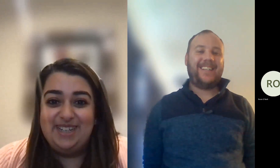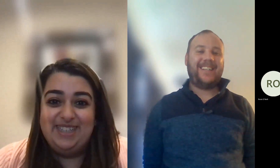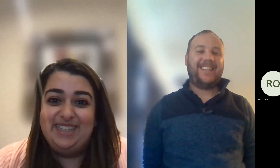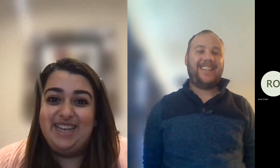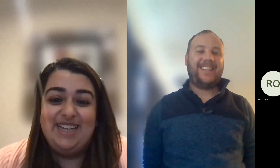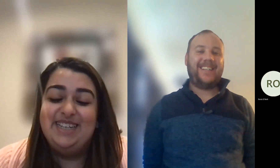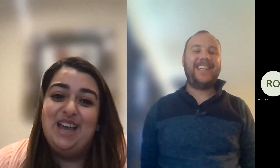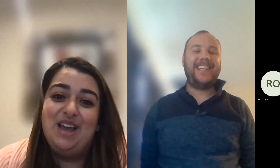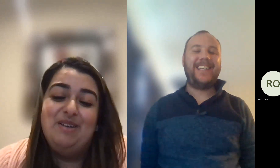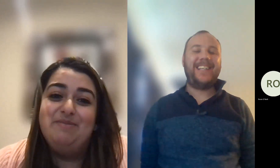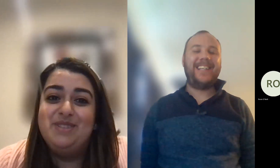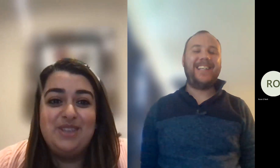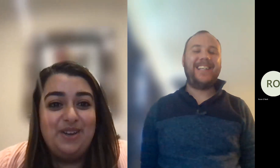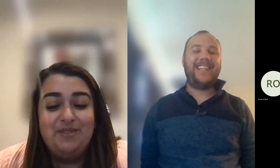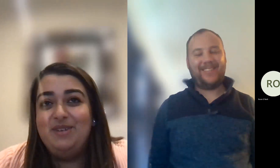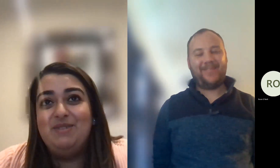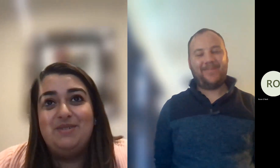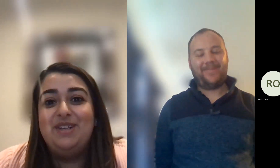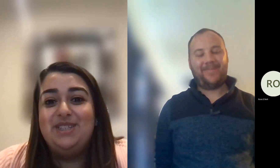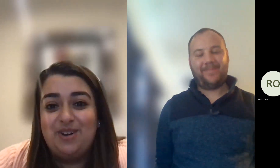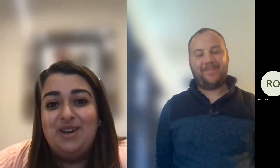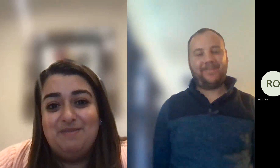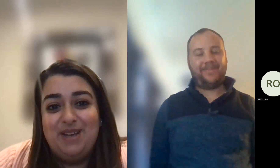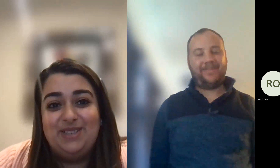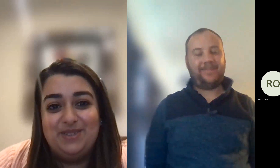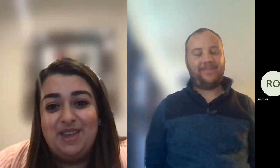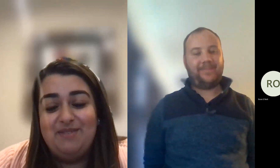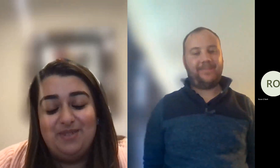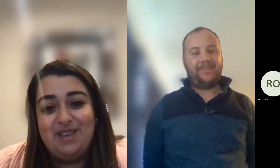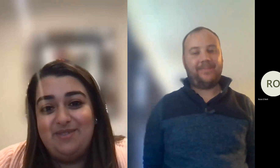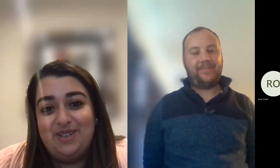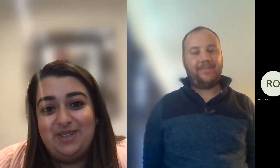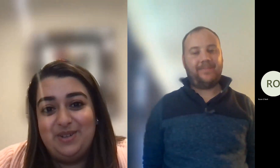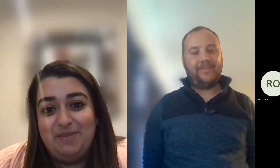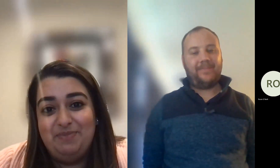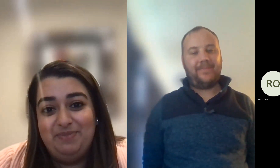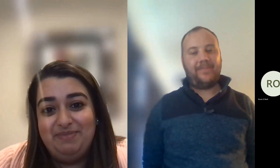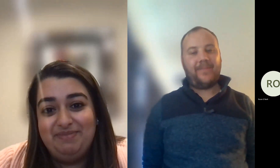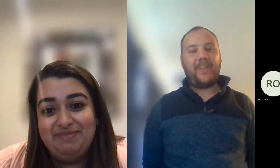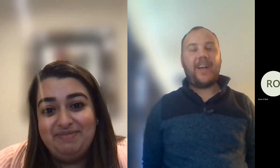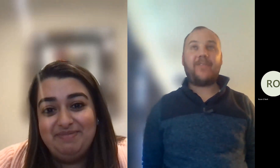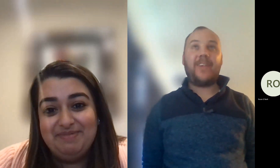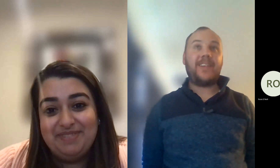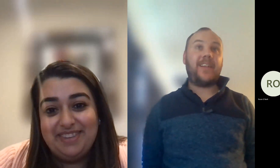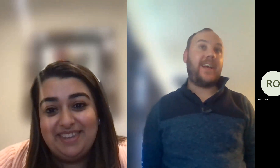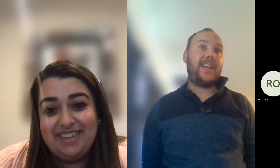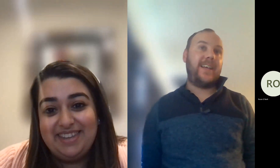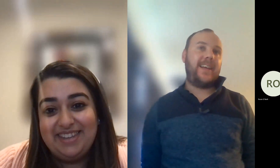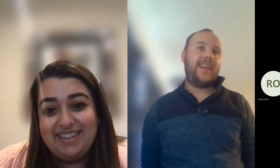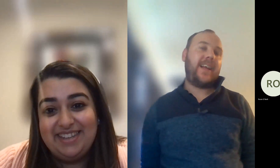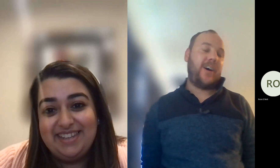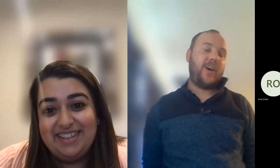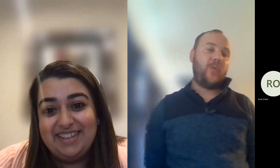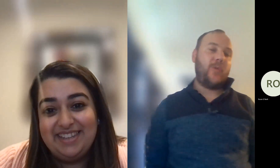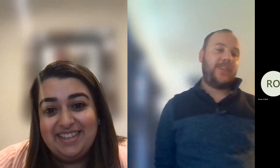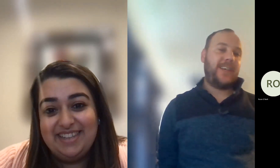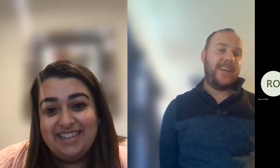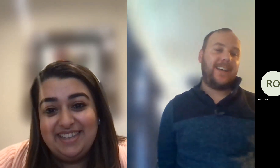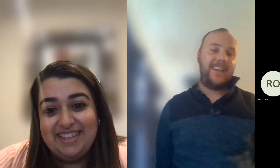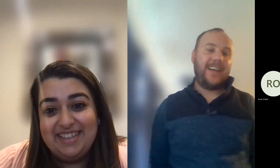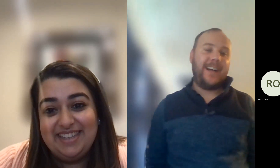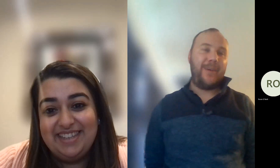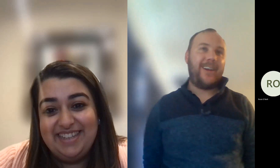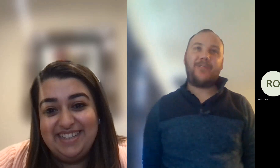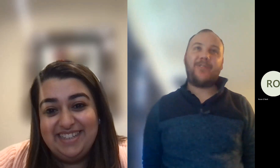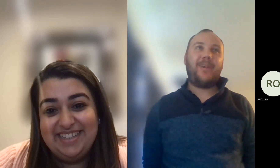fun started again. So we will always try and make sure that everyone's having a good time. That's fantastic and